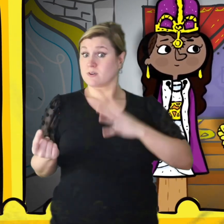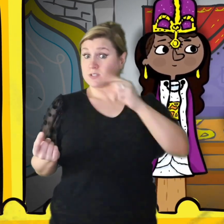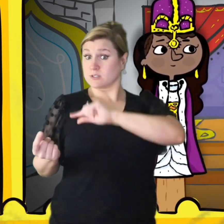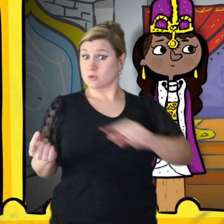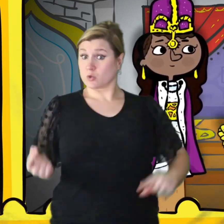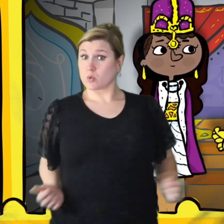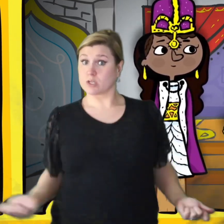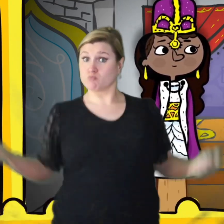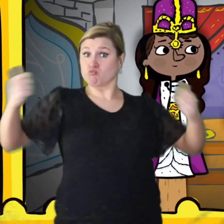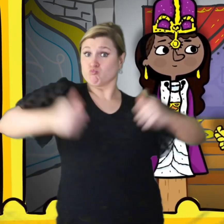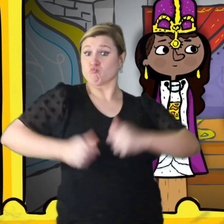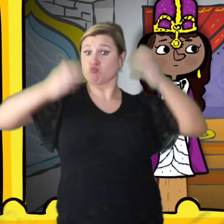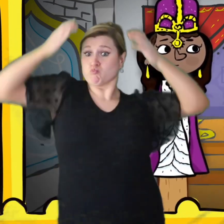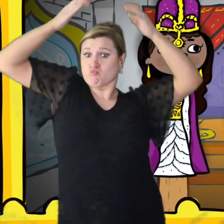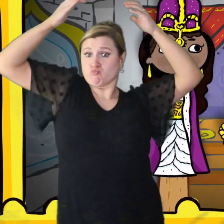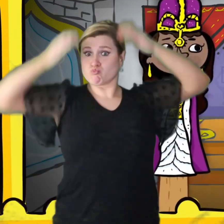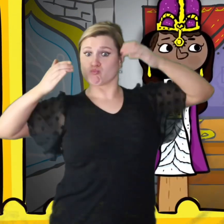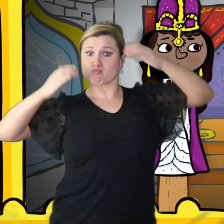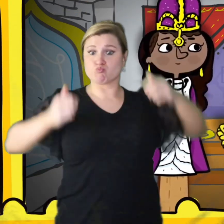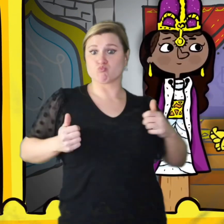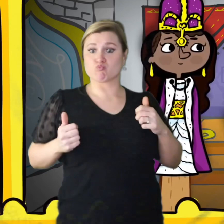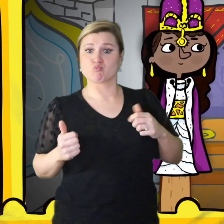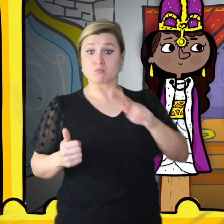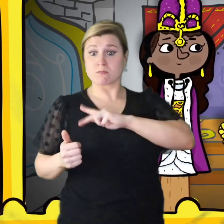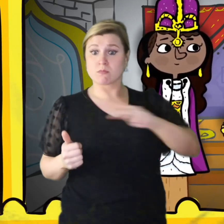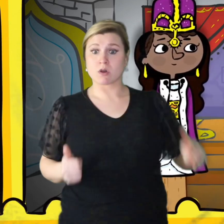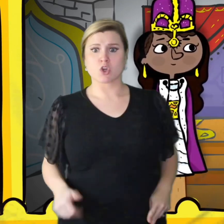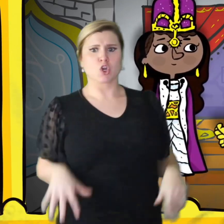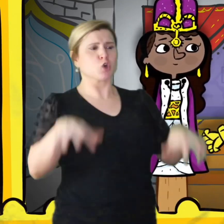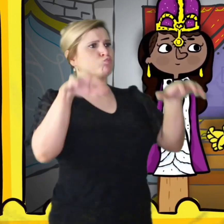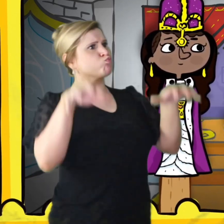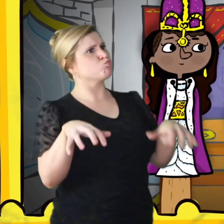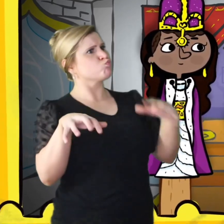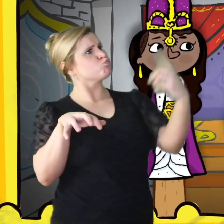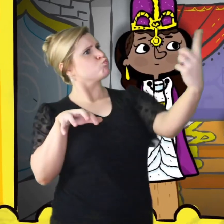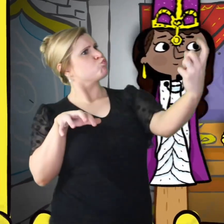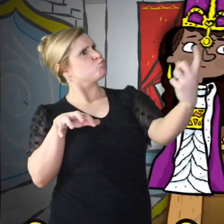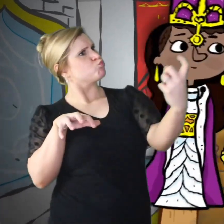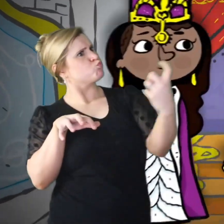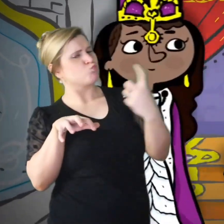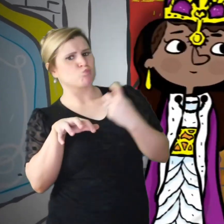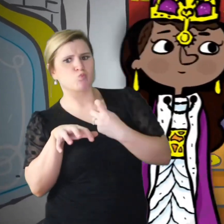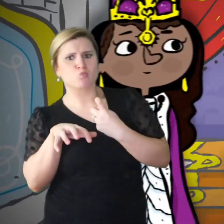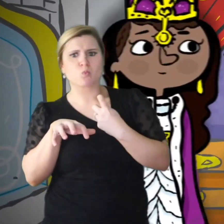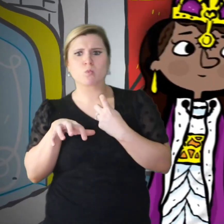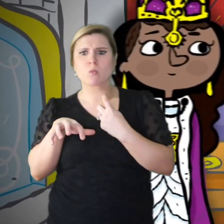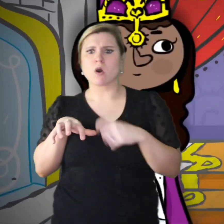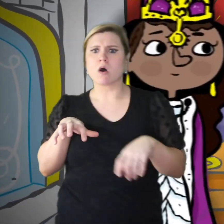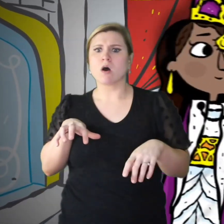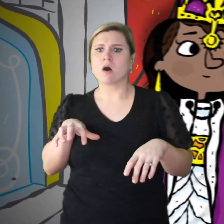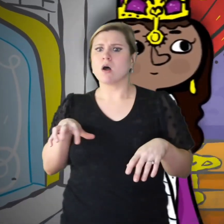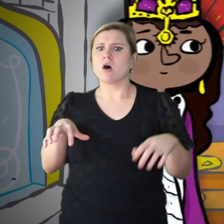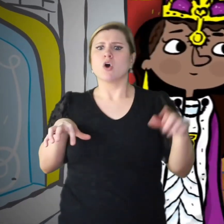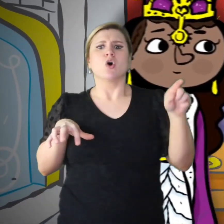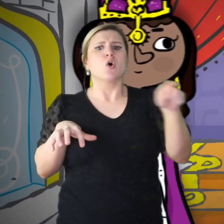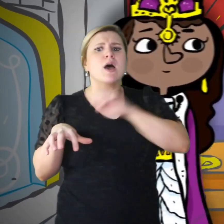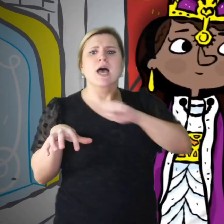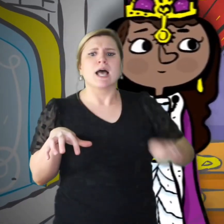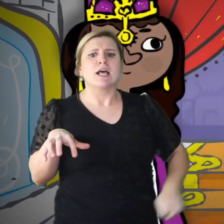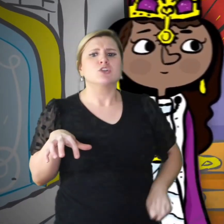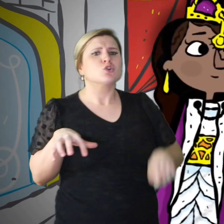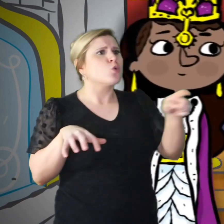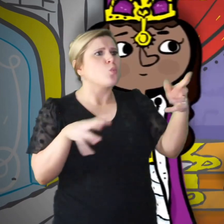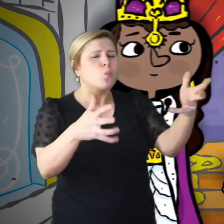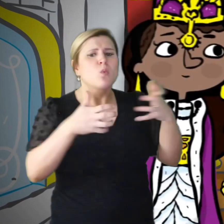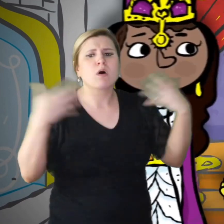Queen Esther? I will give it to you, even if it's half the kingdom." So Esther asked the king if he and Haman would come to a banquet that